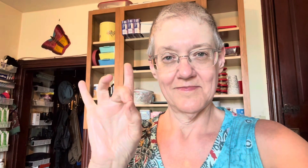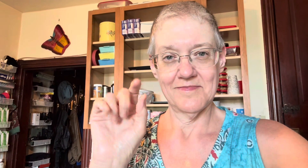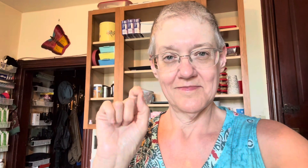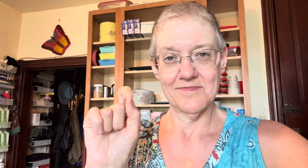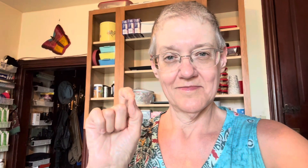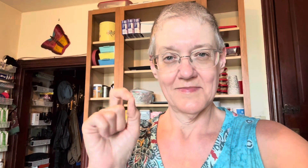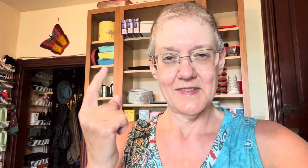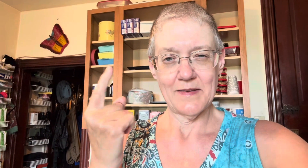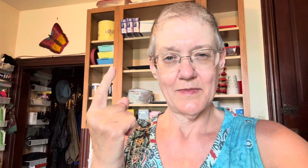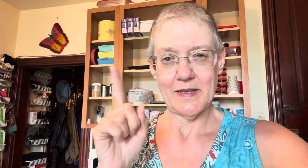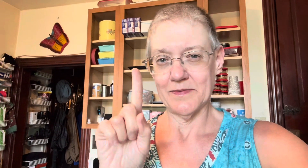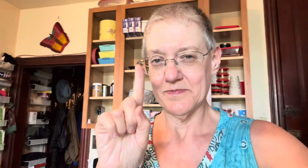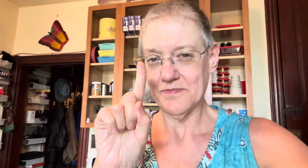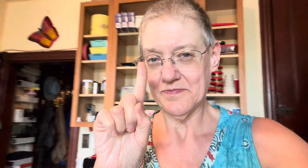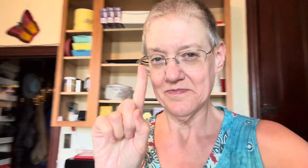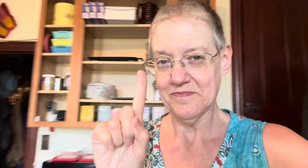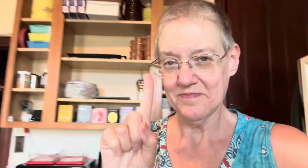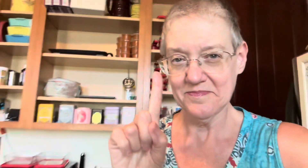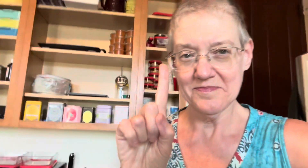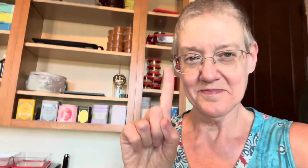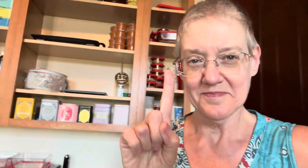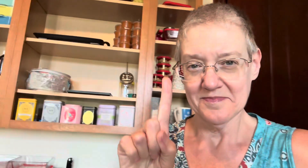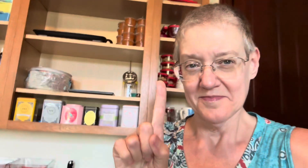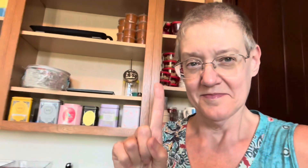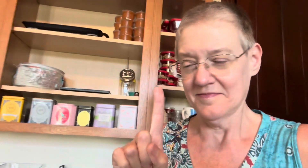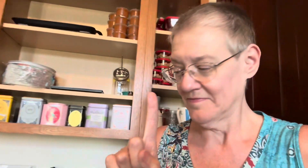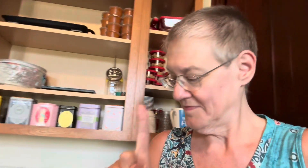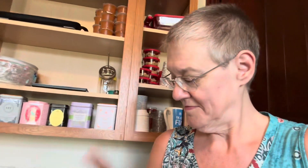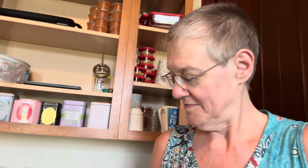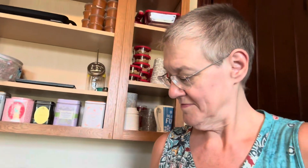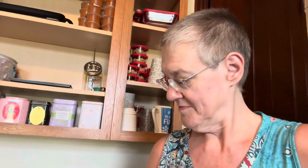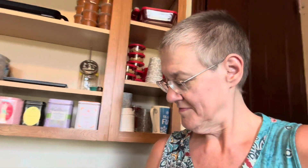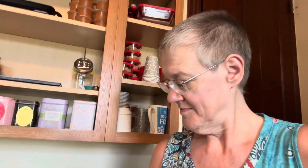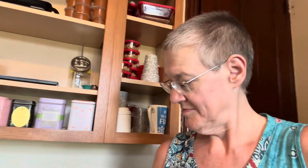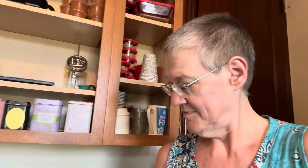Where I was 28 point something. Let me check my notes.